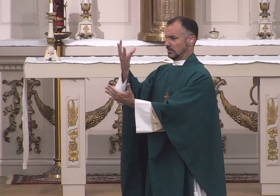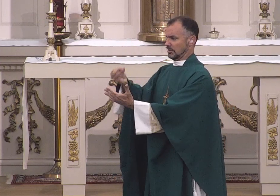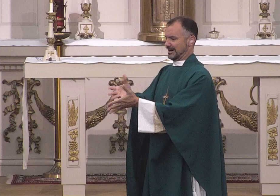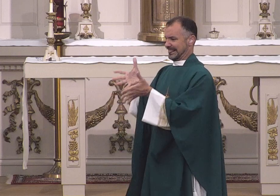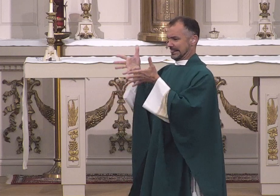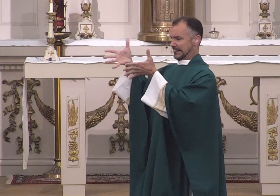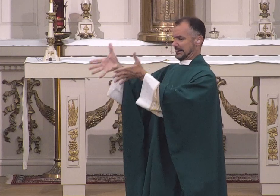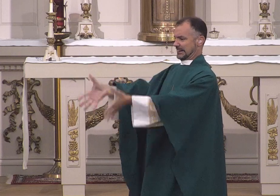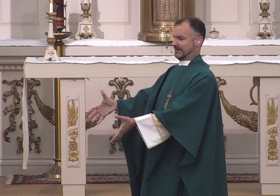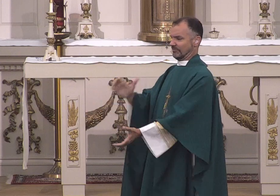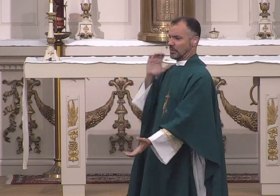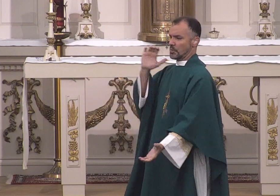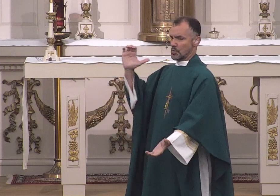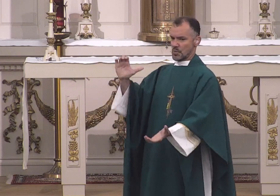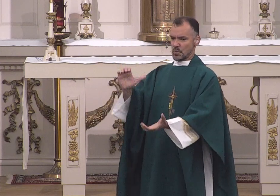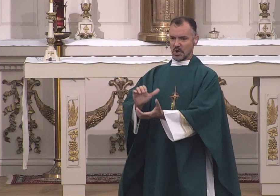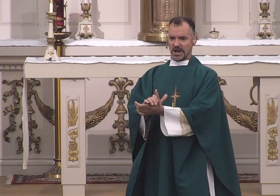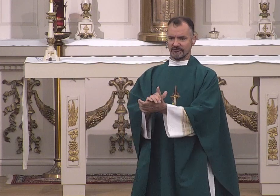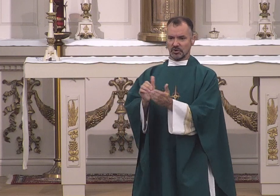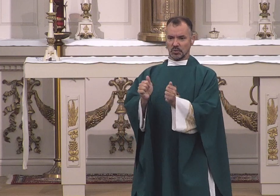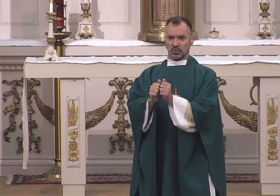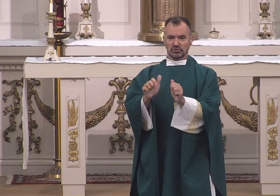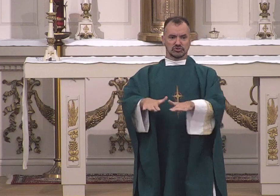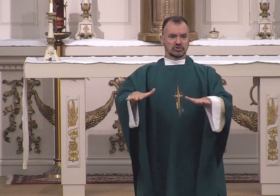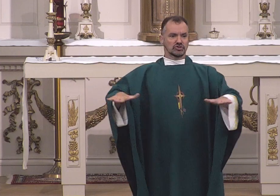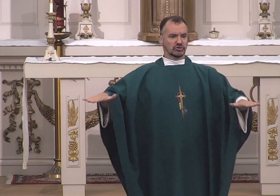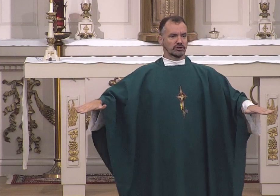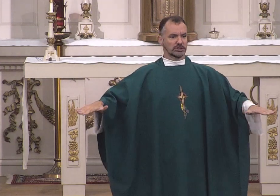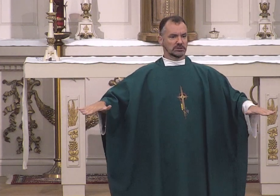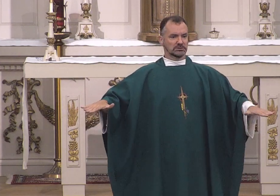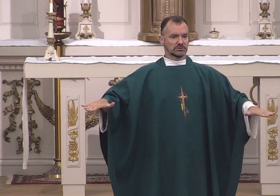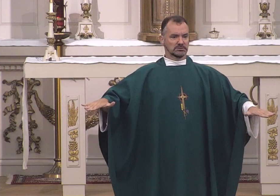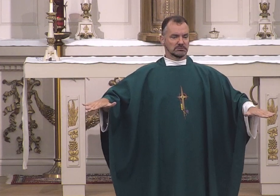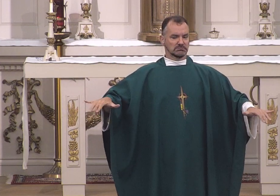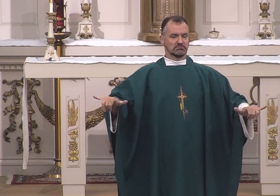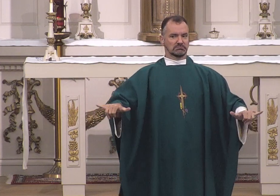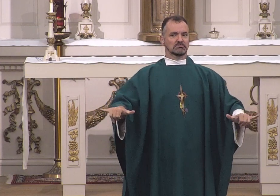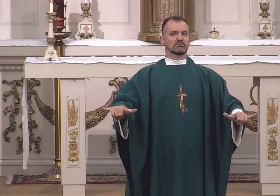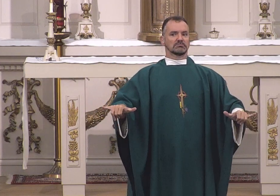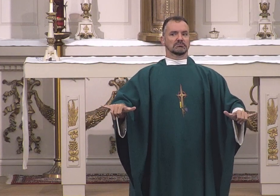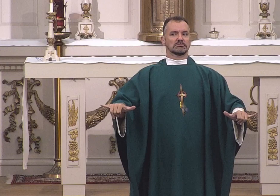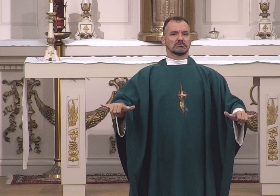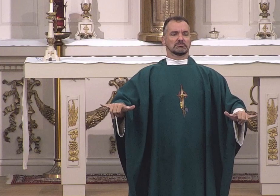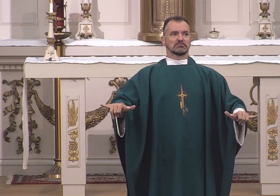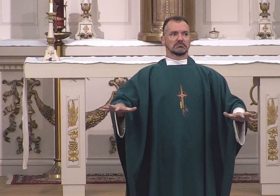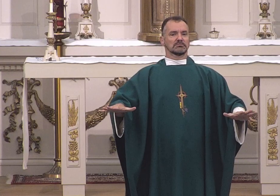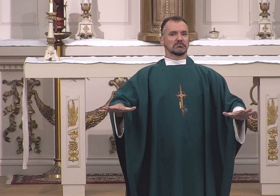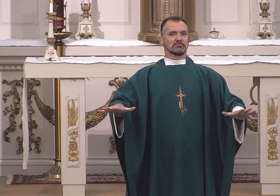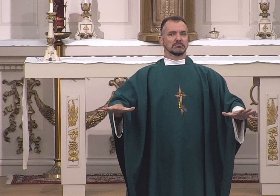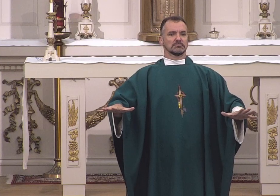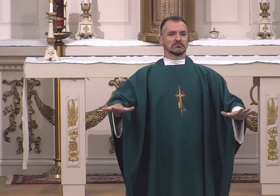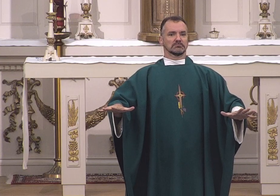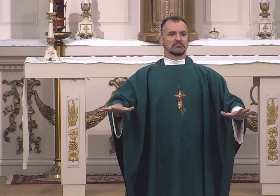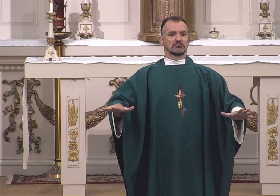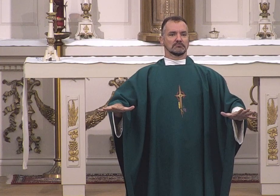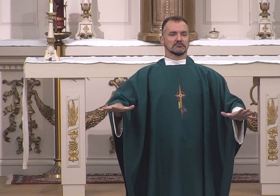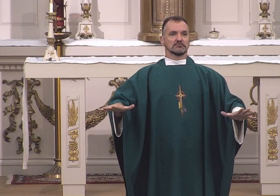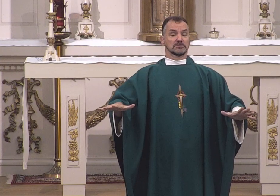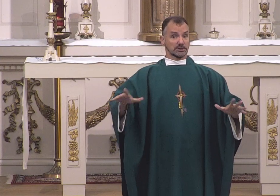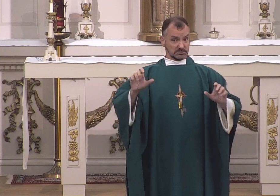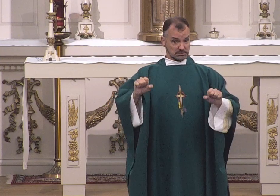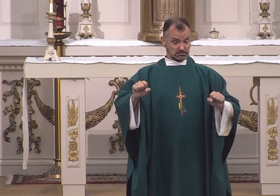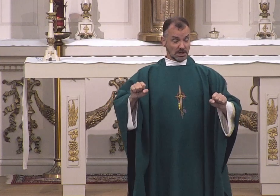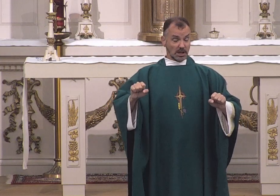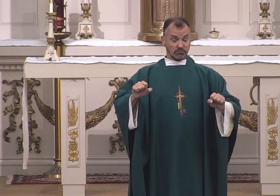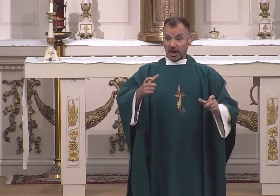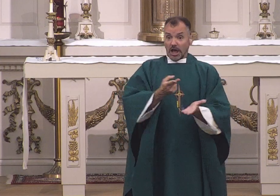And one after another, these friends passed away. And one of them was a married man who